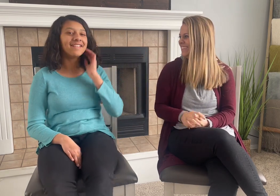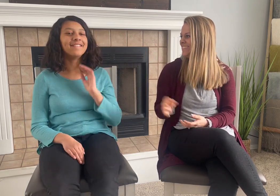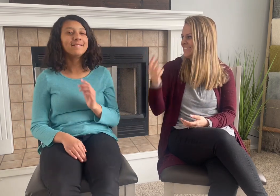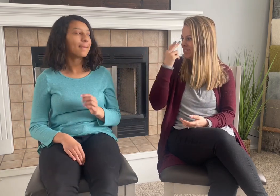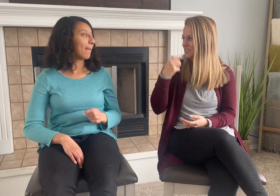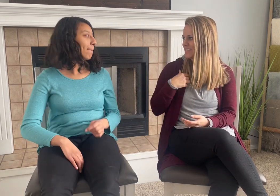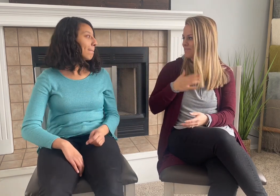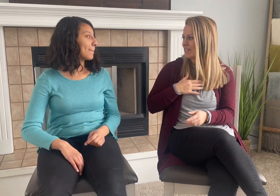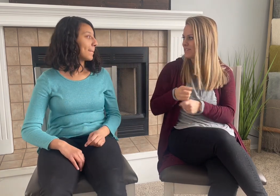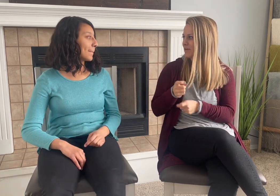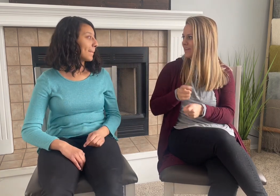Did you see my joke?